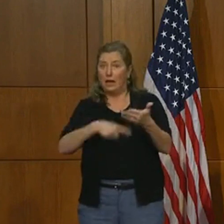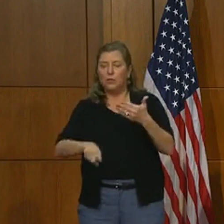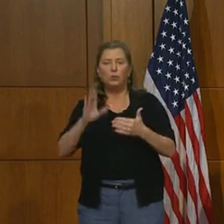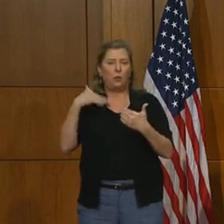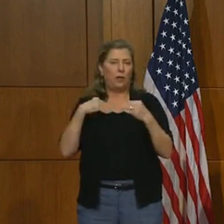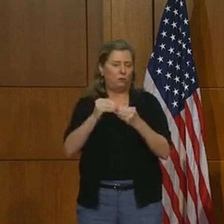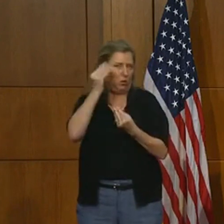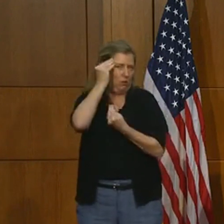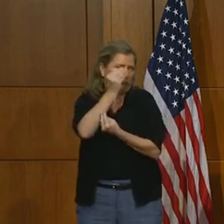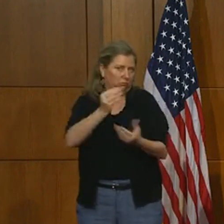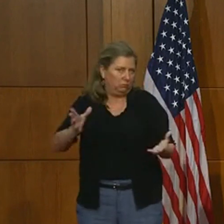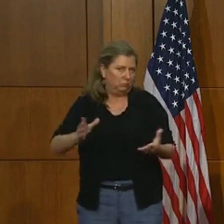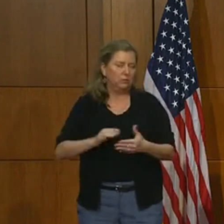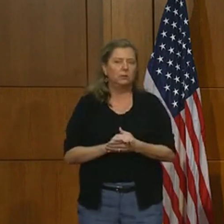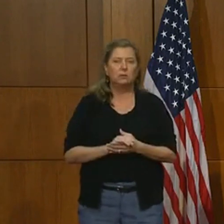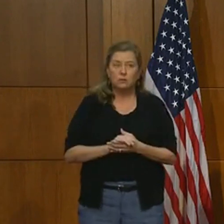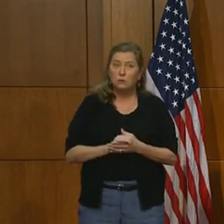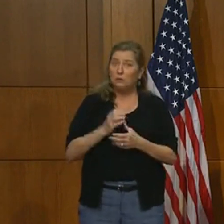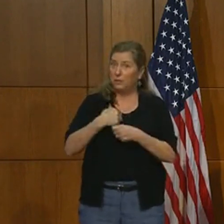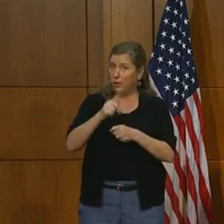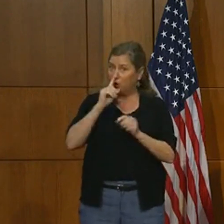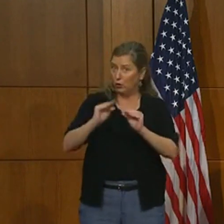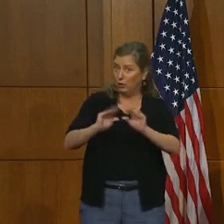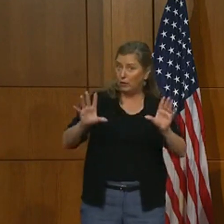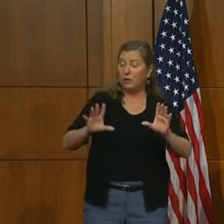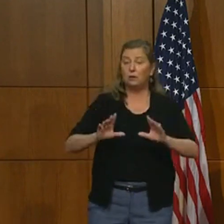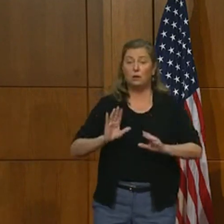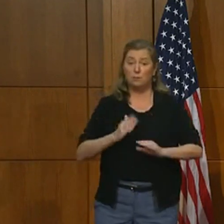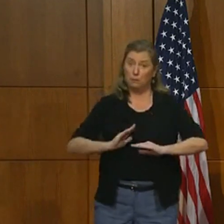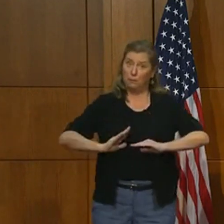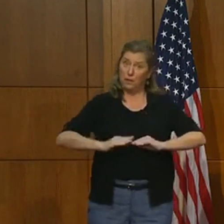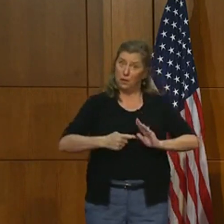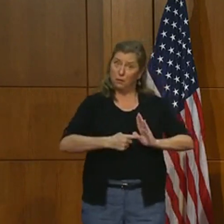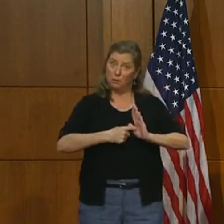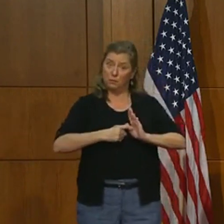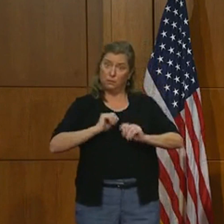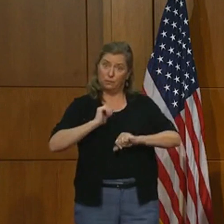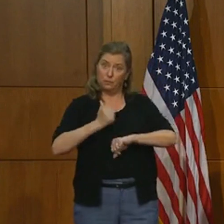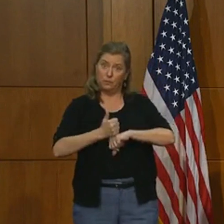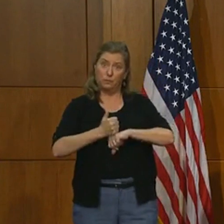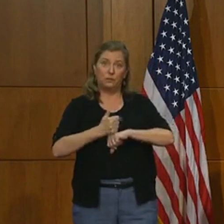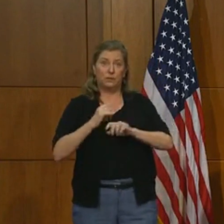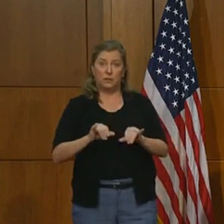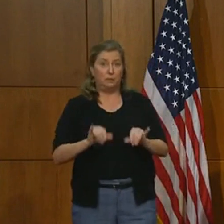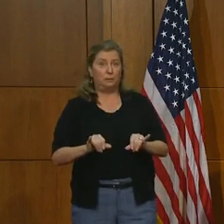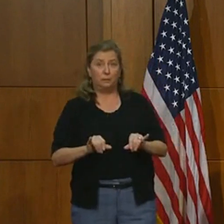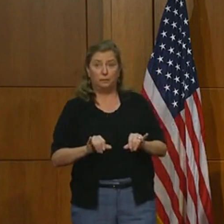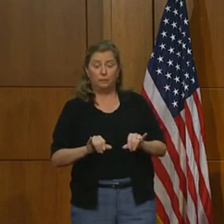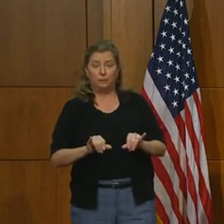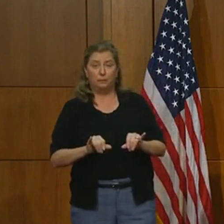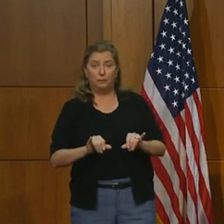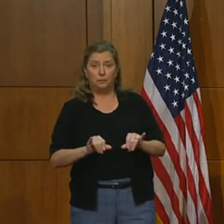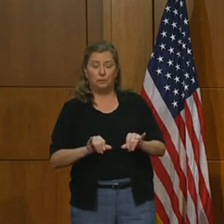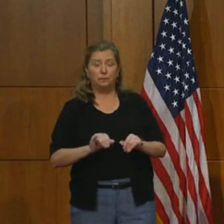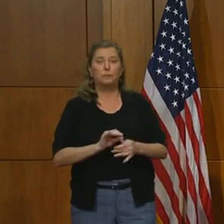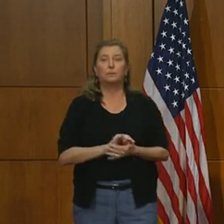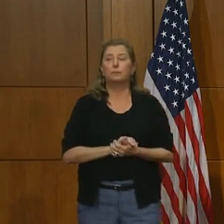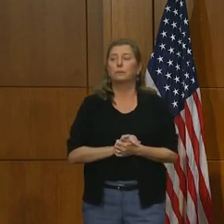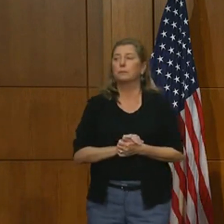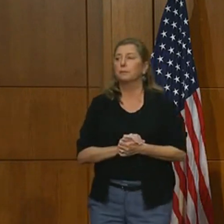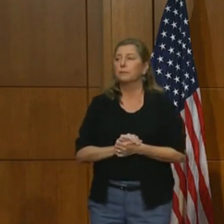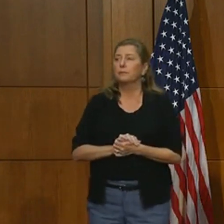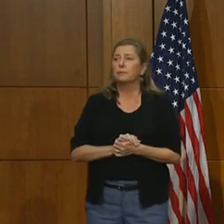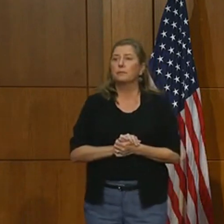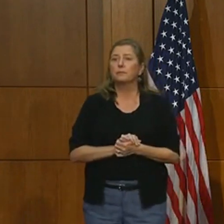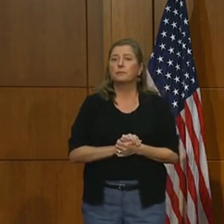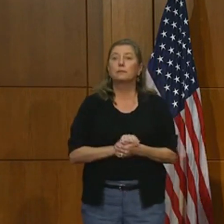week. But to be clear, the floor that we establish will not change. Today, we're